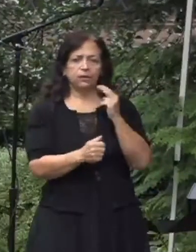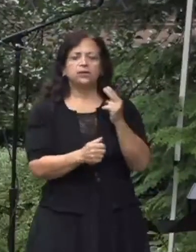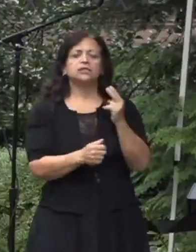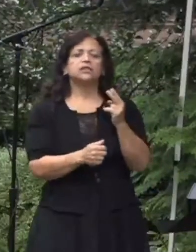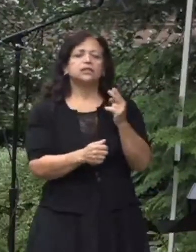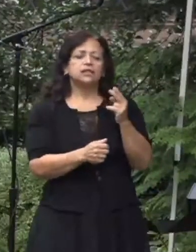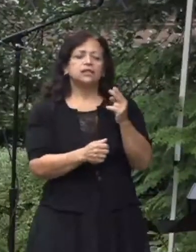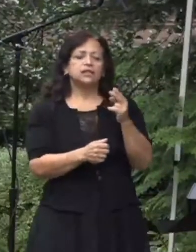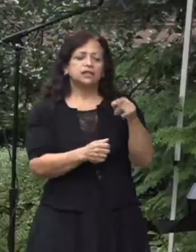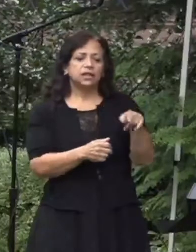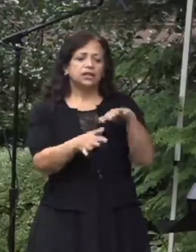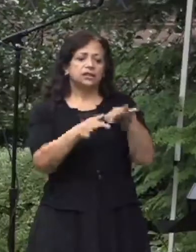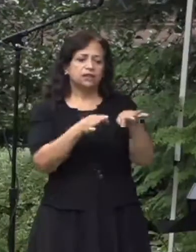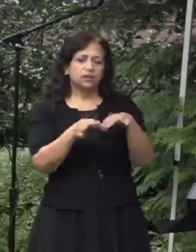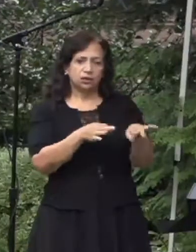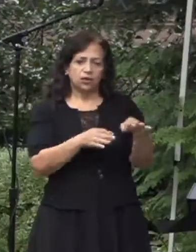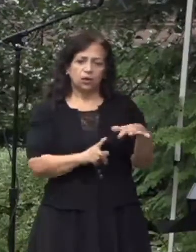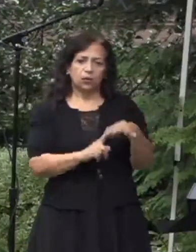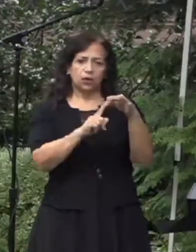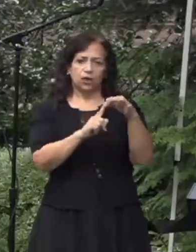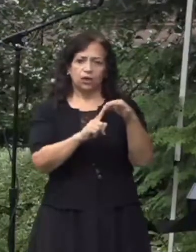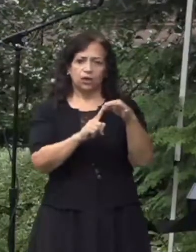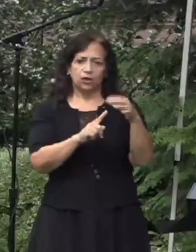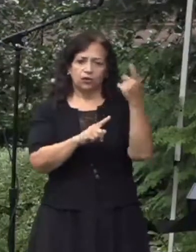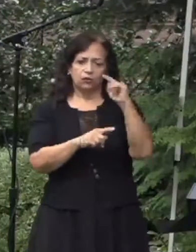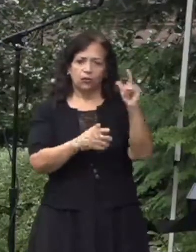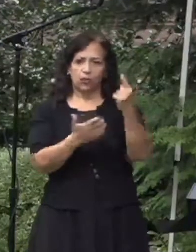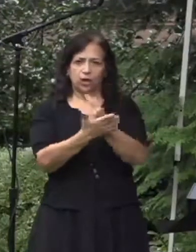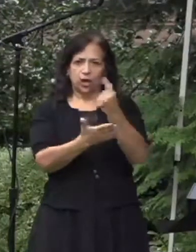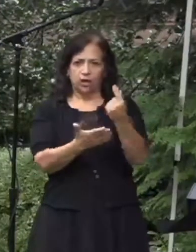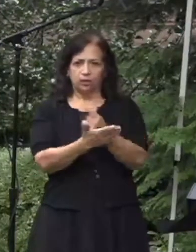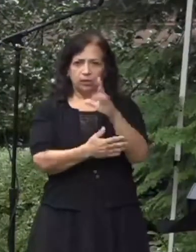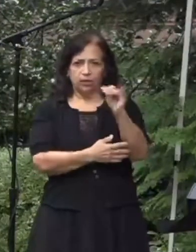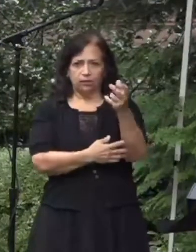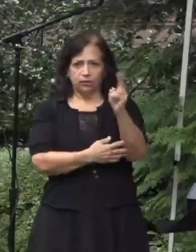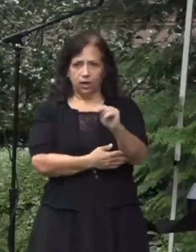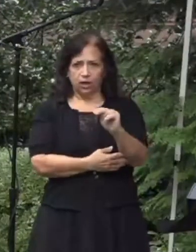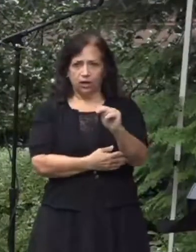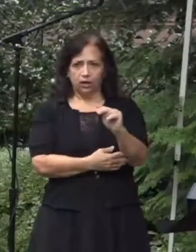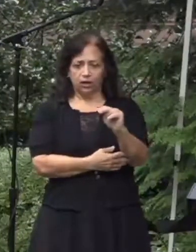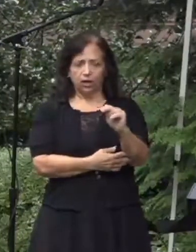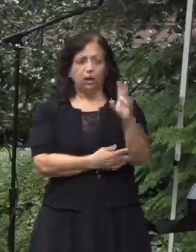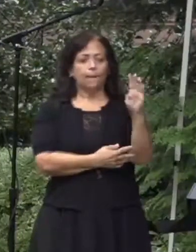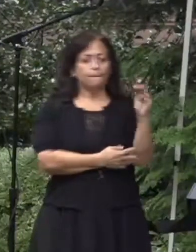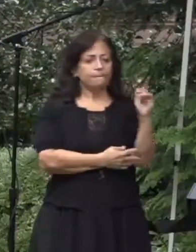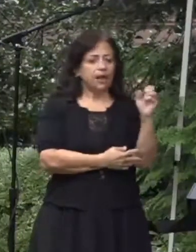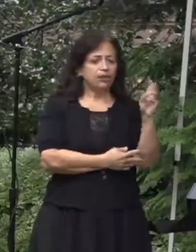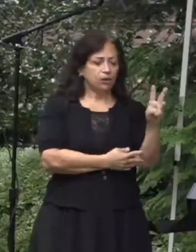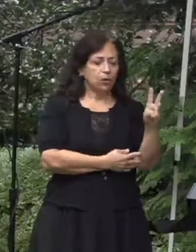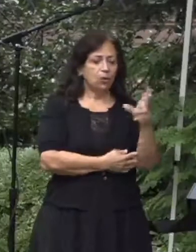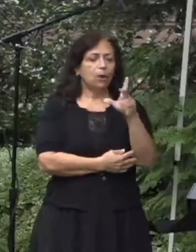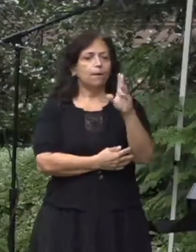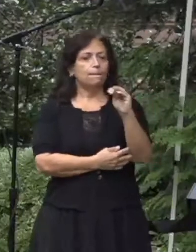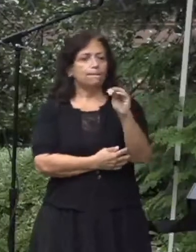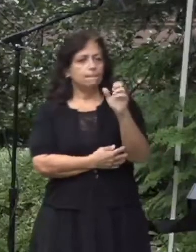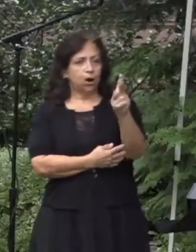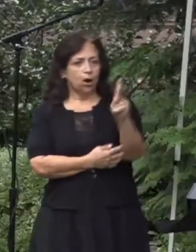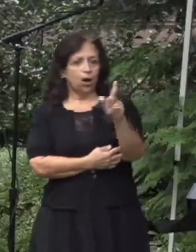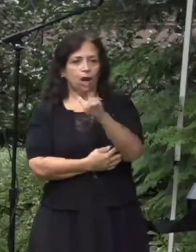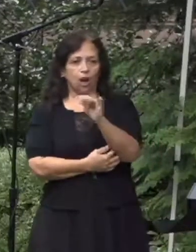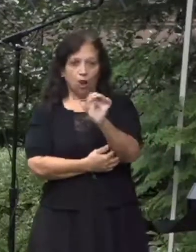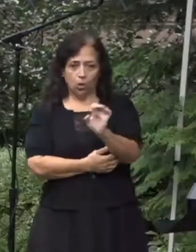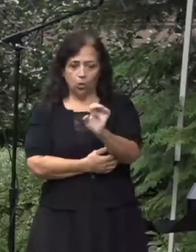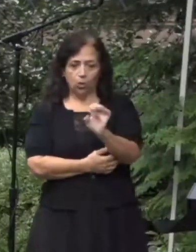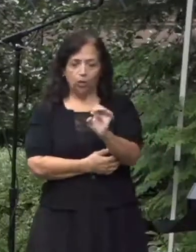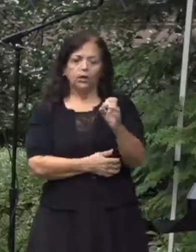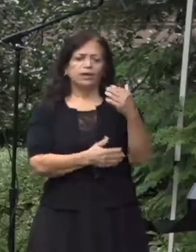a narrative unique to the Gospel of John. Matthew, Mark, and Luke have